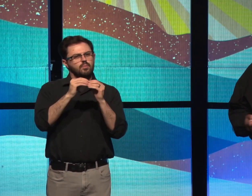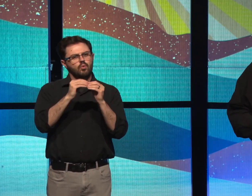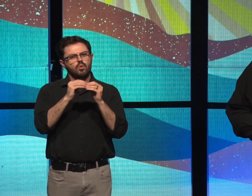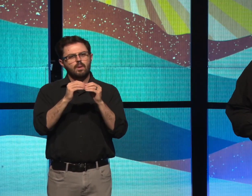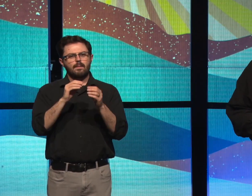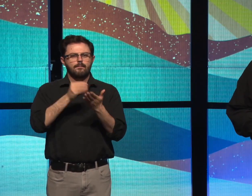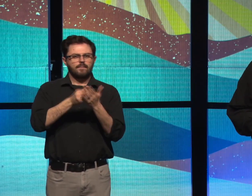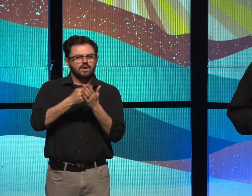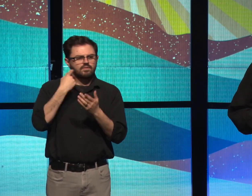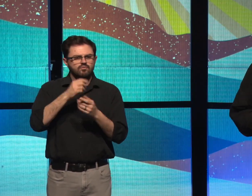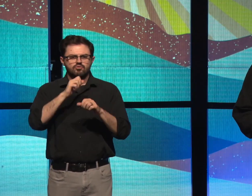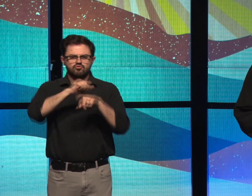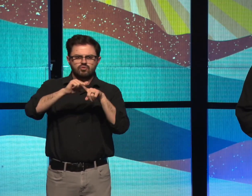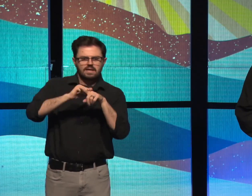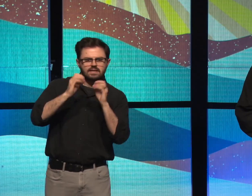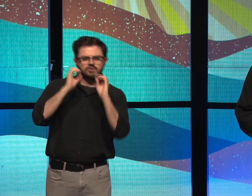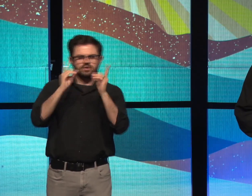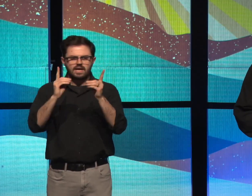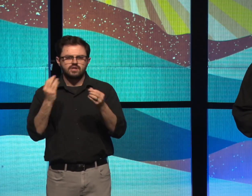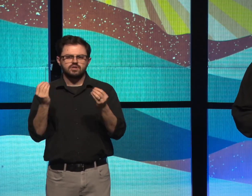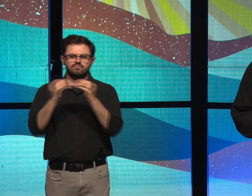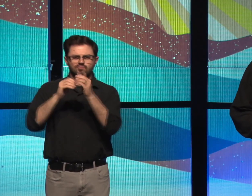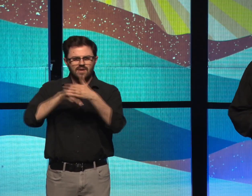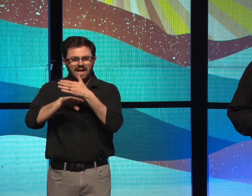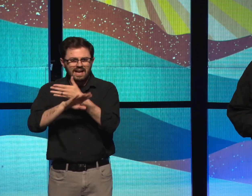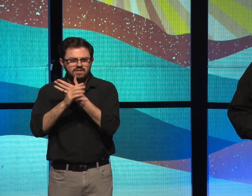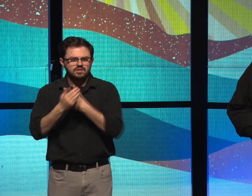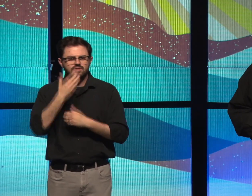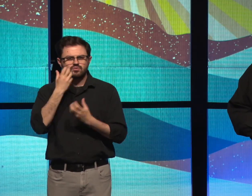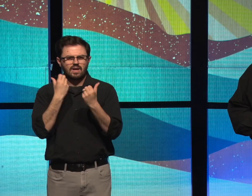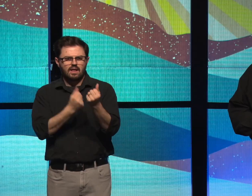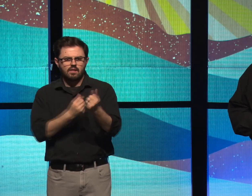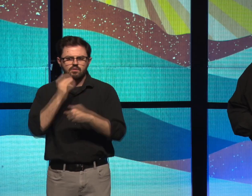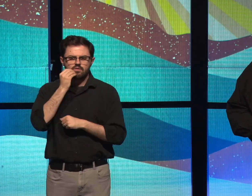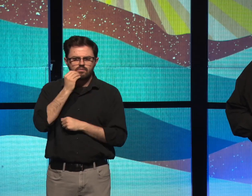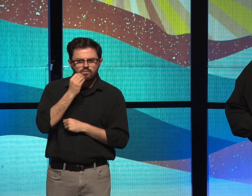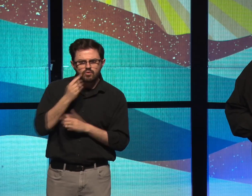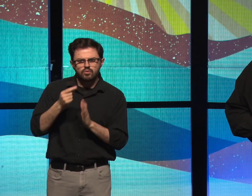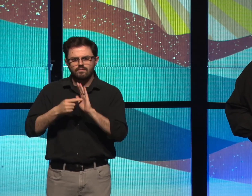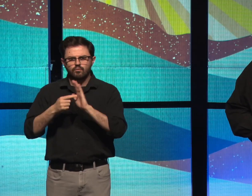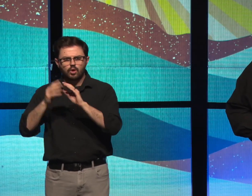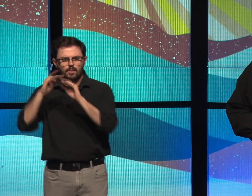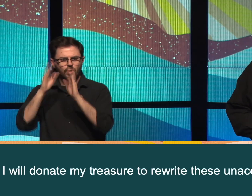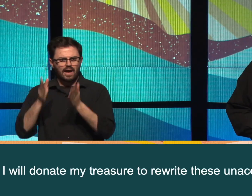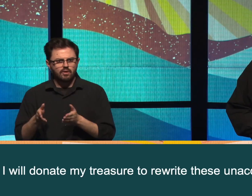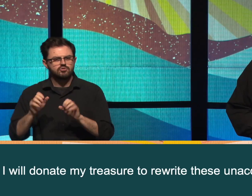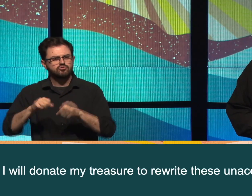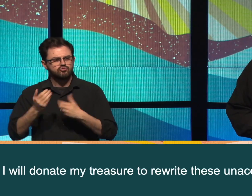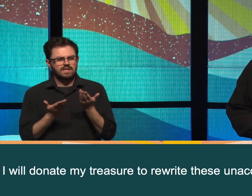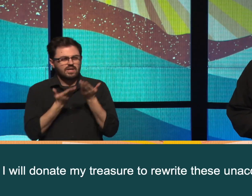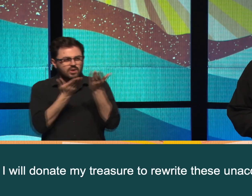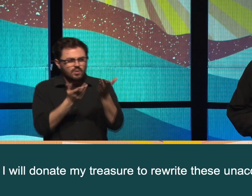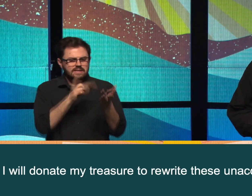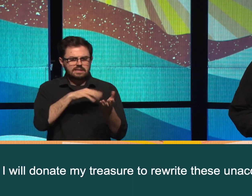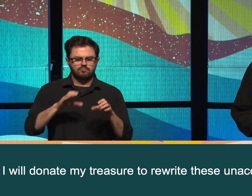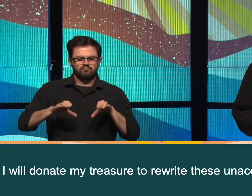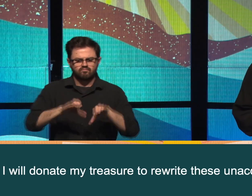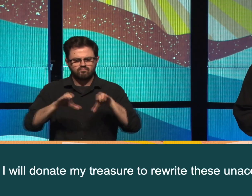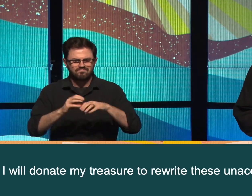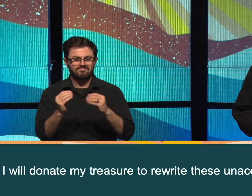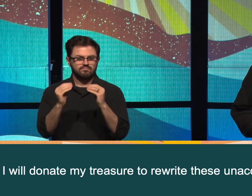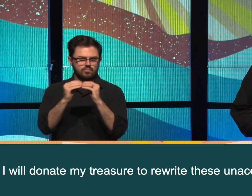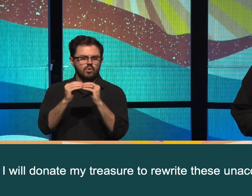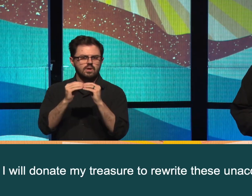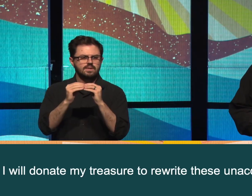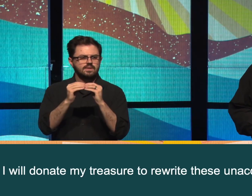or affordable housing. You can encourage your politicians to do more for the fight against poverty. Another box